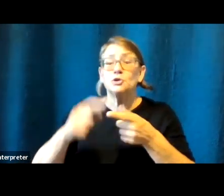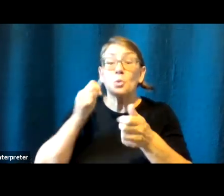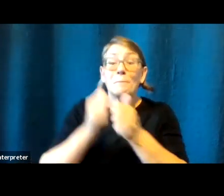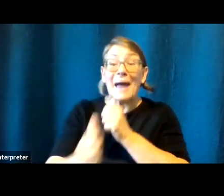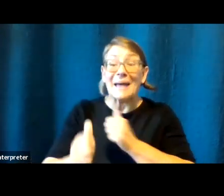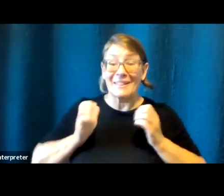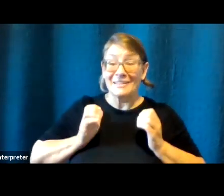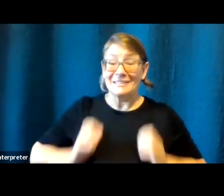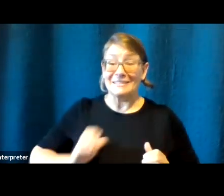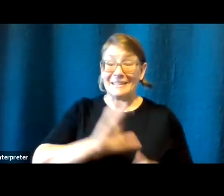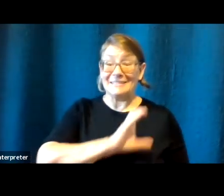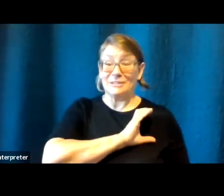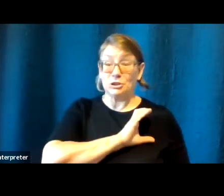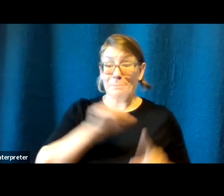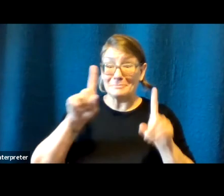citizenship test.